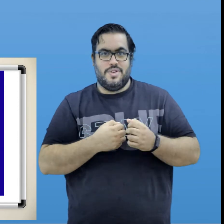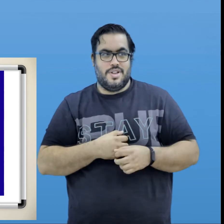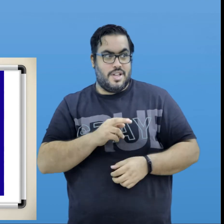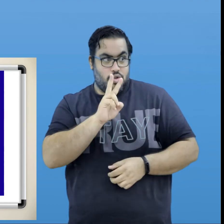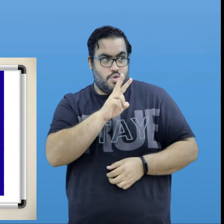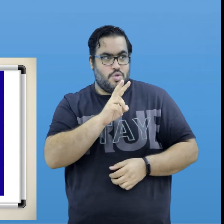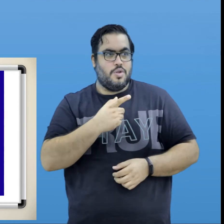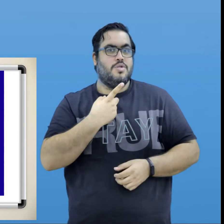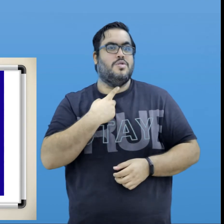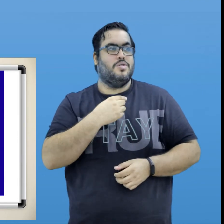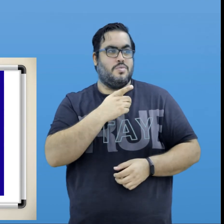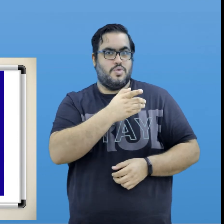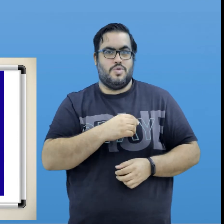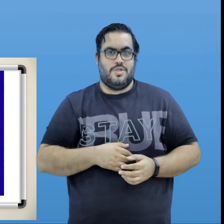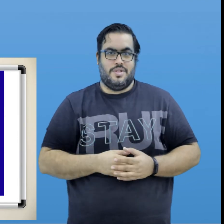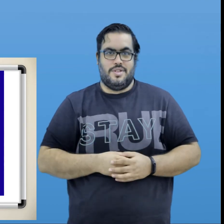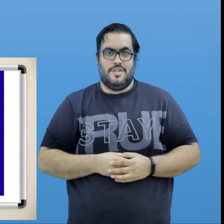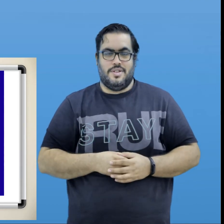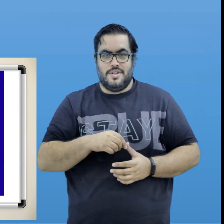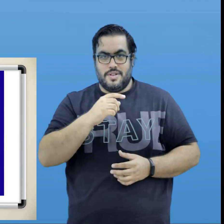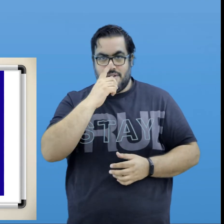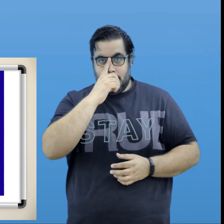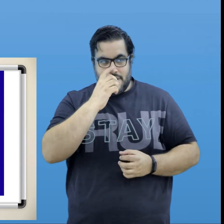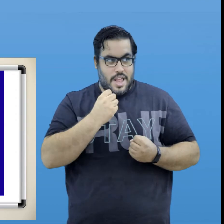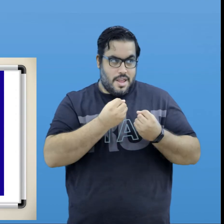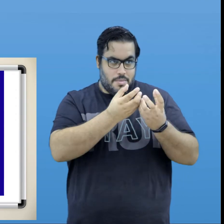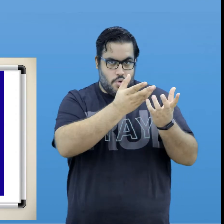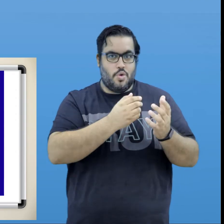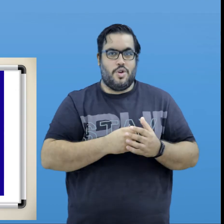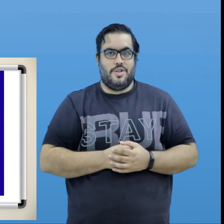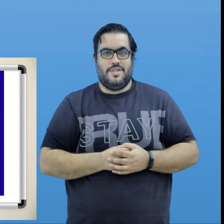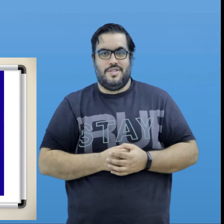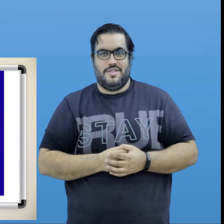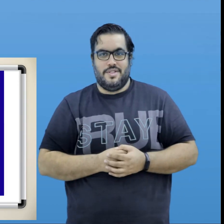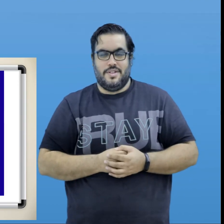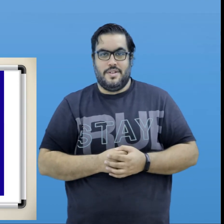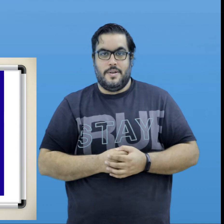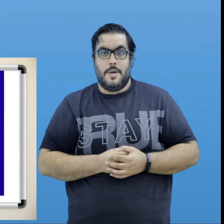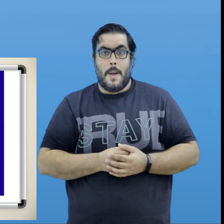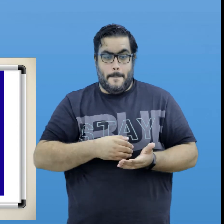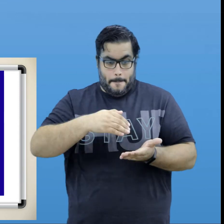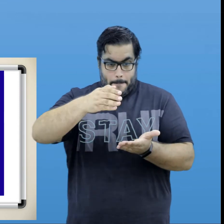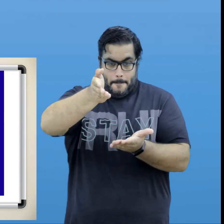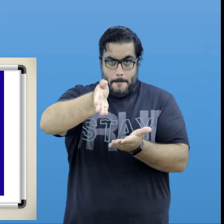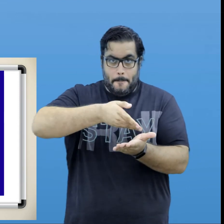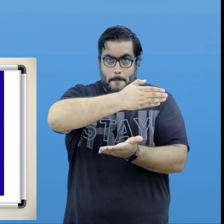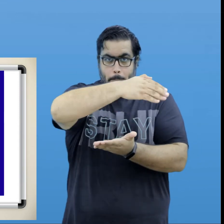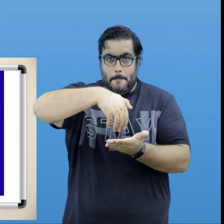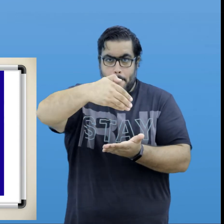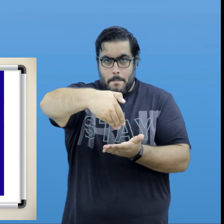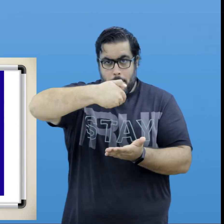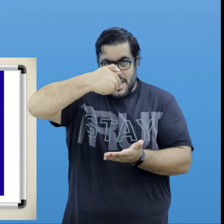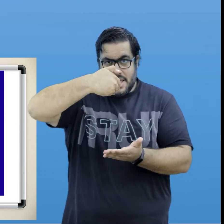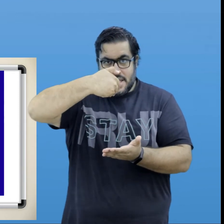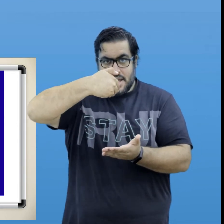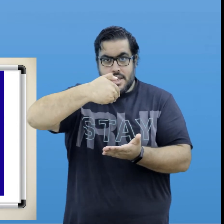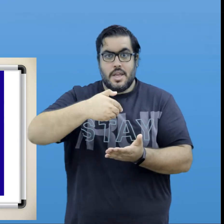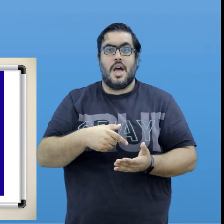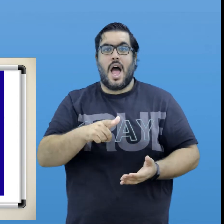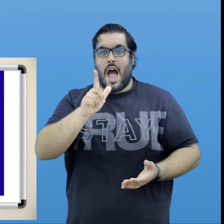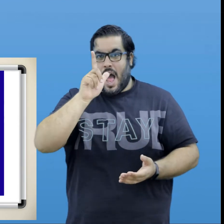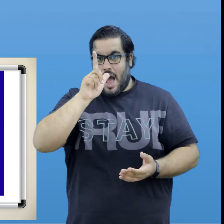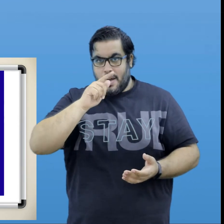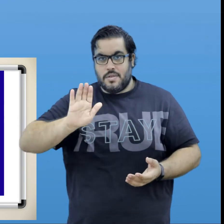food appeals to many teenagers. For example, pizzas are the restaurant's specialty, but the salad bar